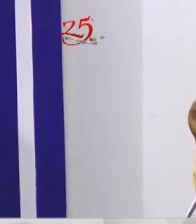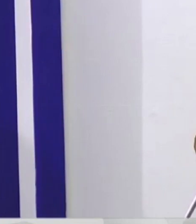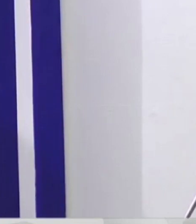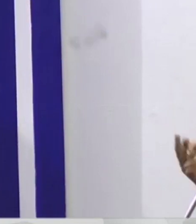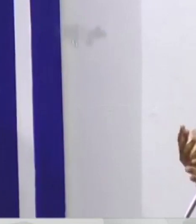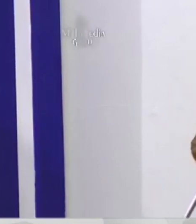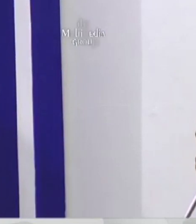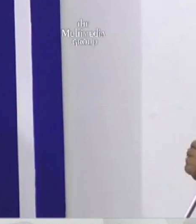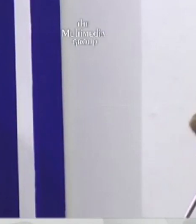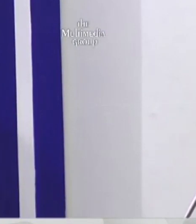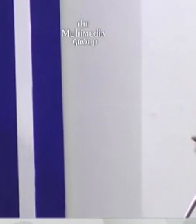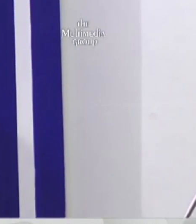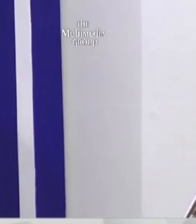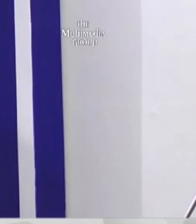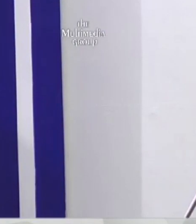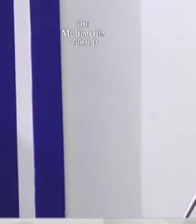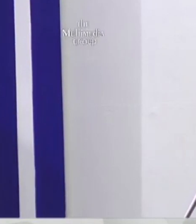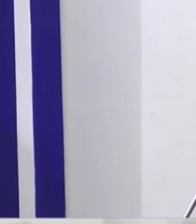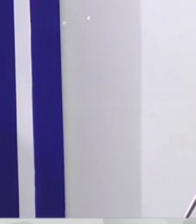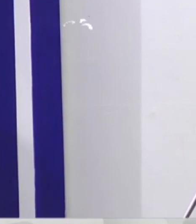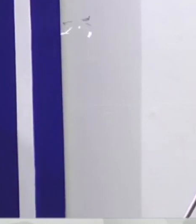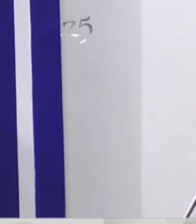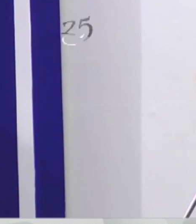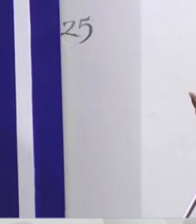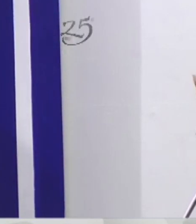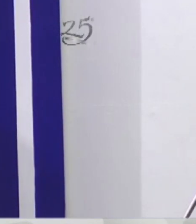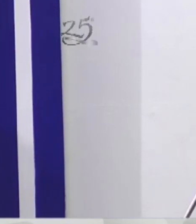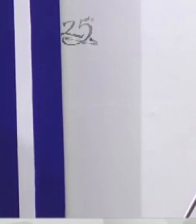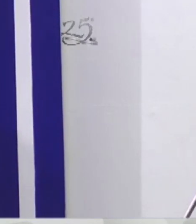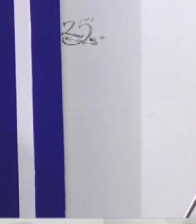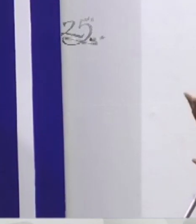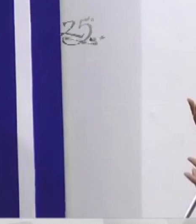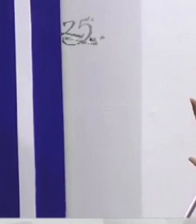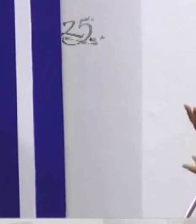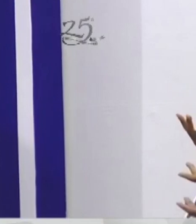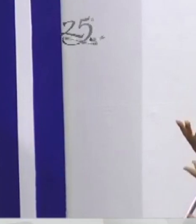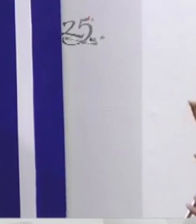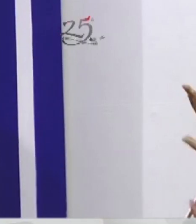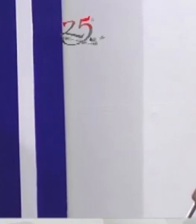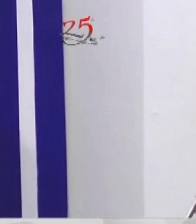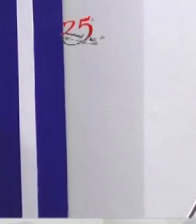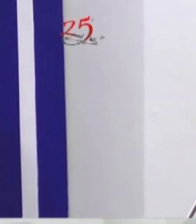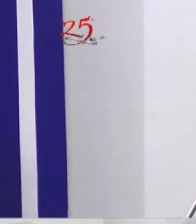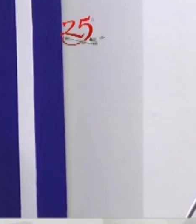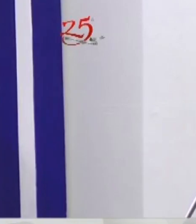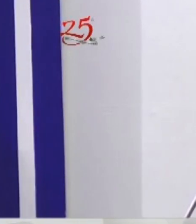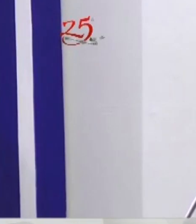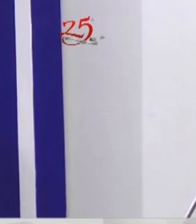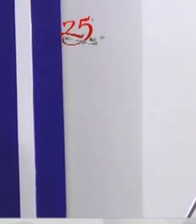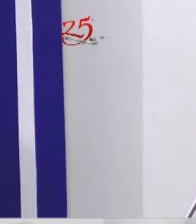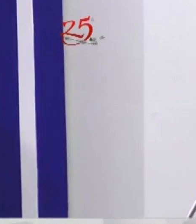stranded outside who want to come in. I don't know where we are with that and how soon we will have a decision on this. Thank you.